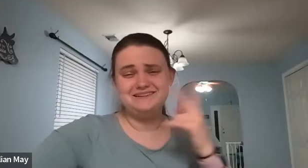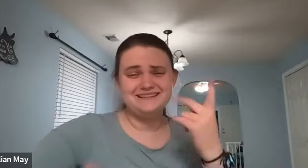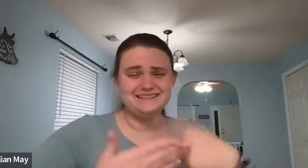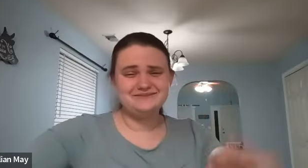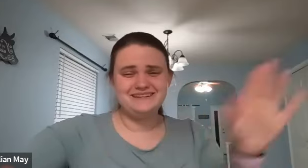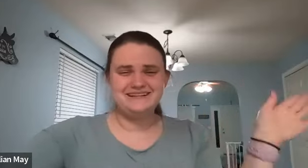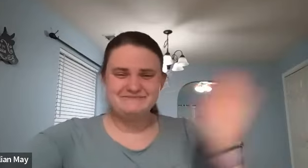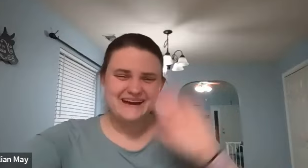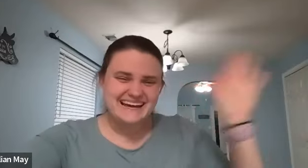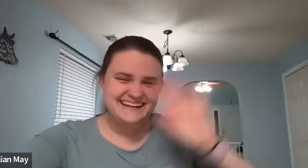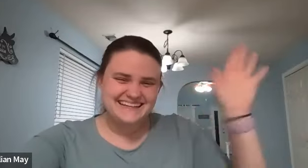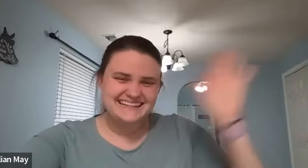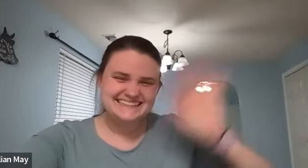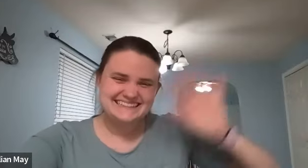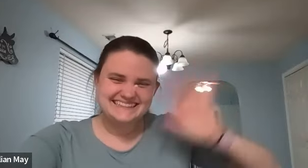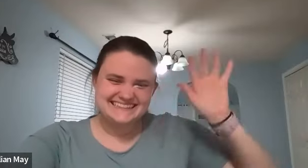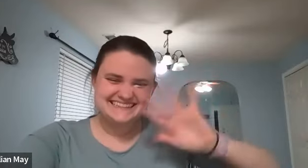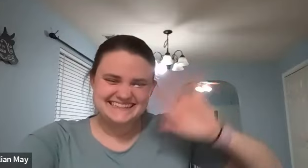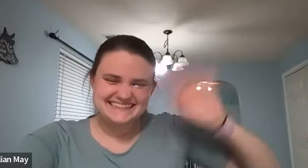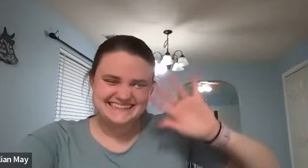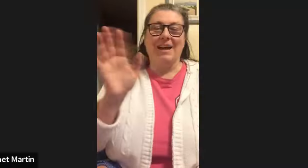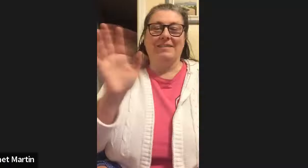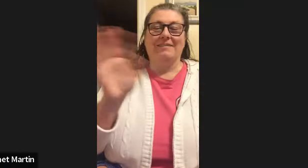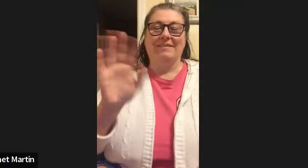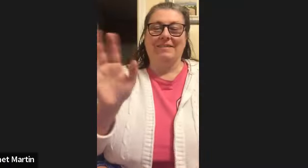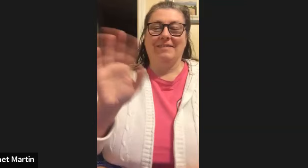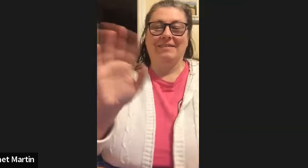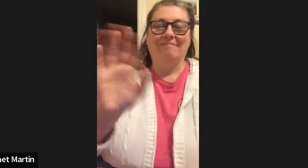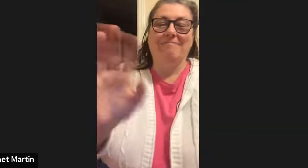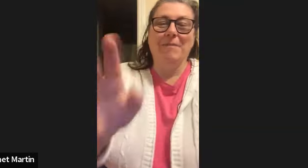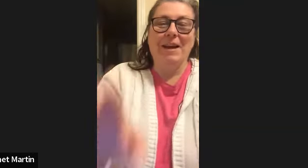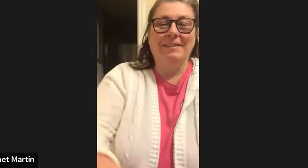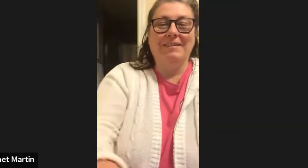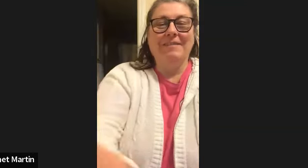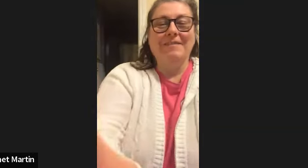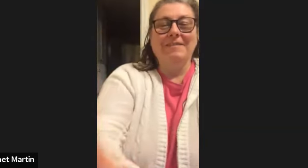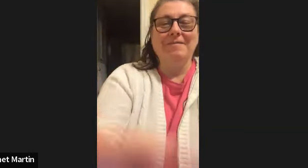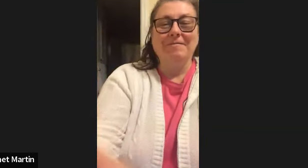guys next week. Bye. Thank you a lot. Bye-bye.